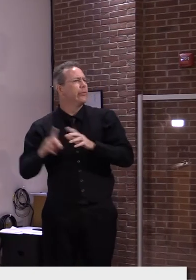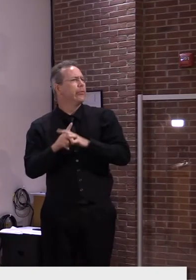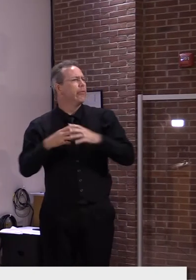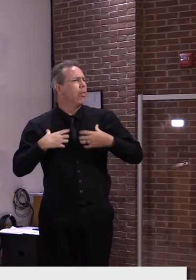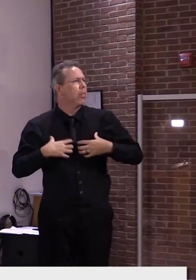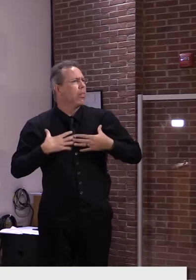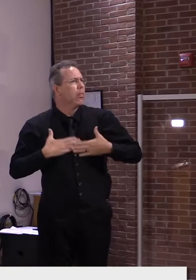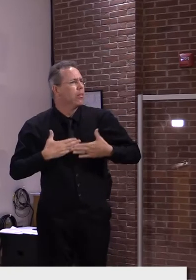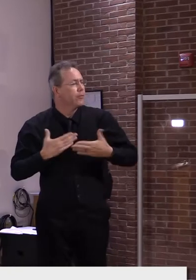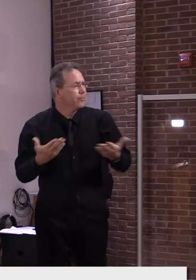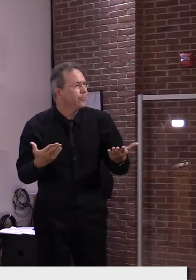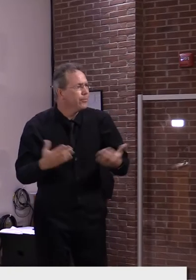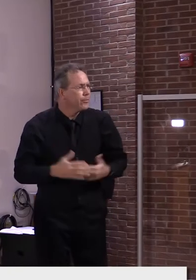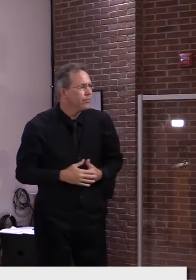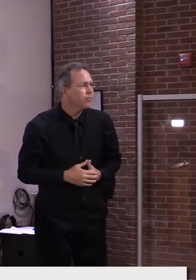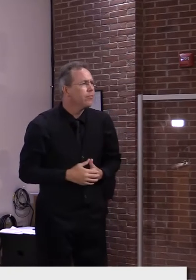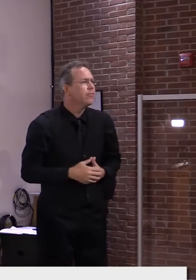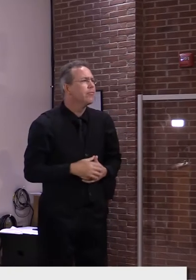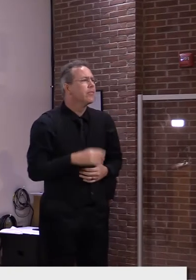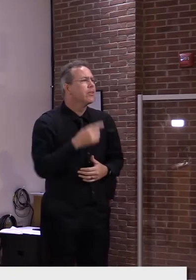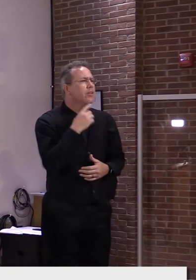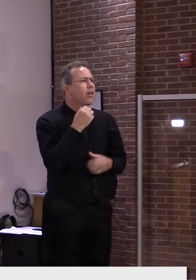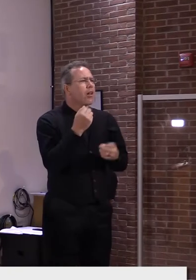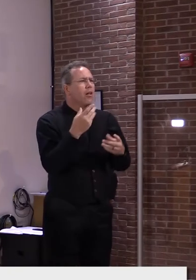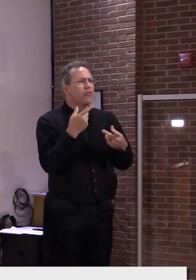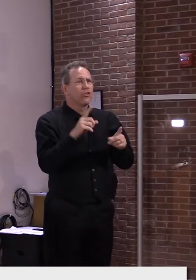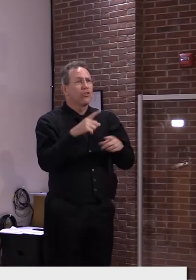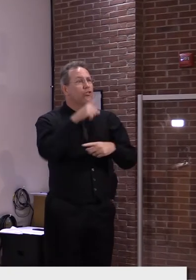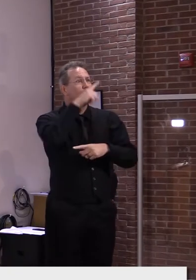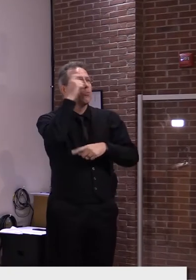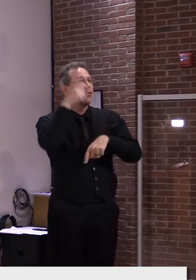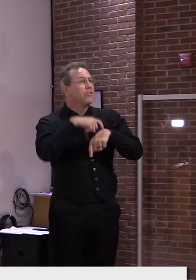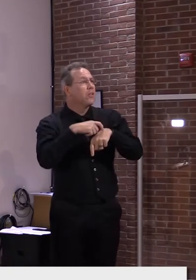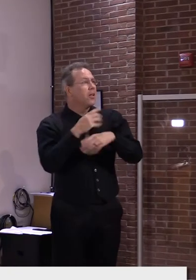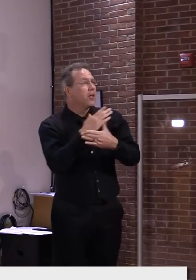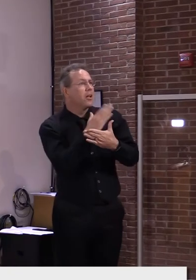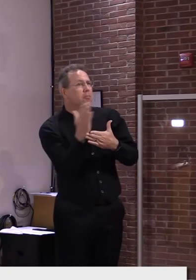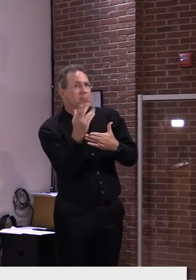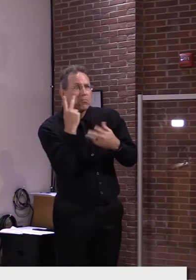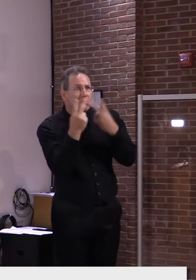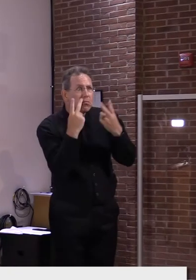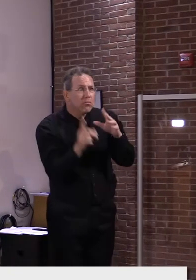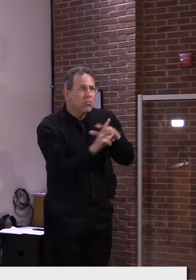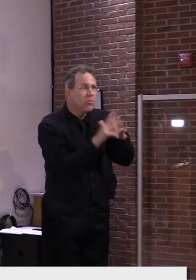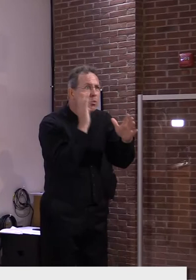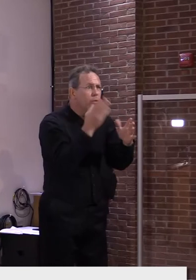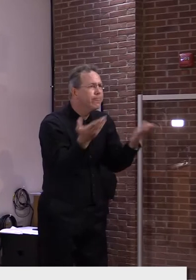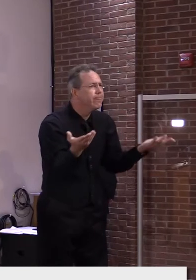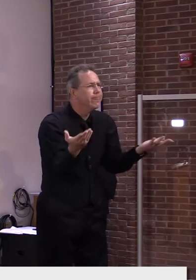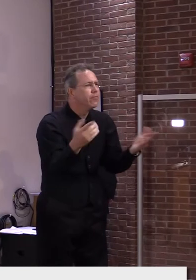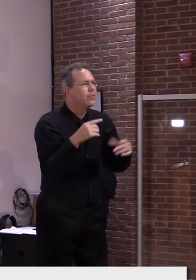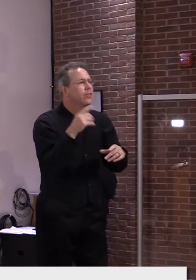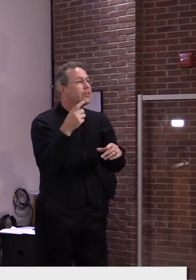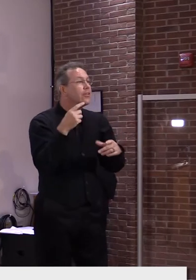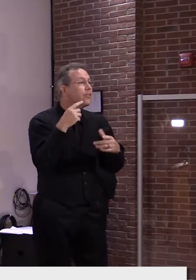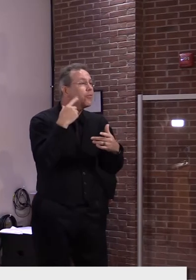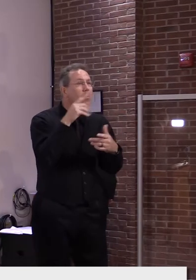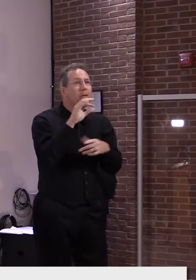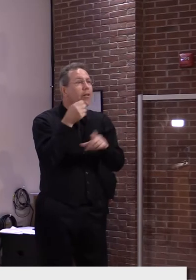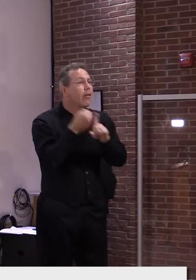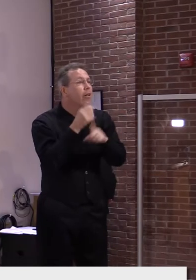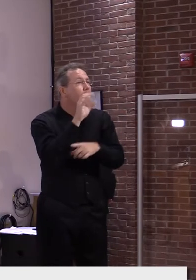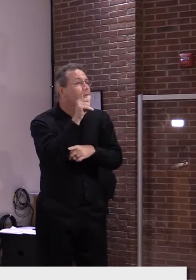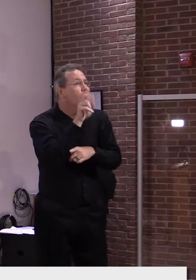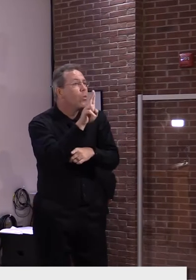prominent in the summer months. But at the same time, they haven't disappeared from the planet either, just like COVID hasn't